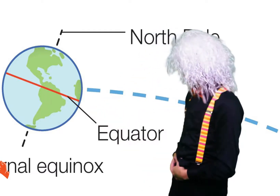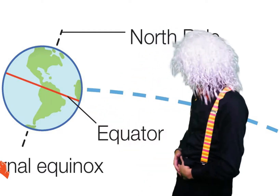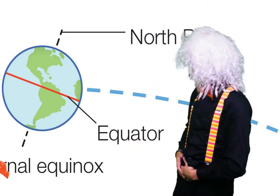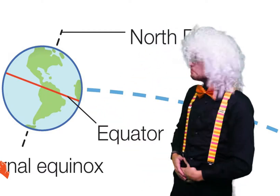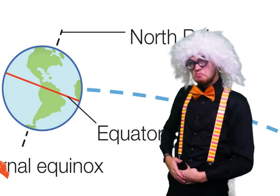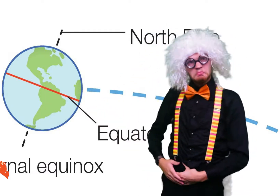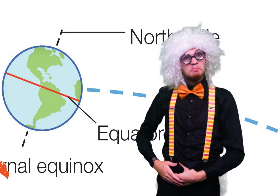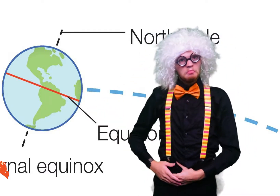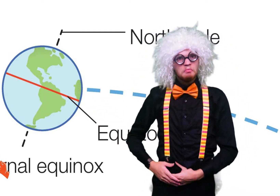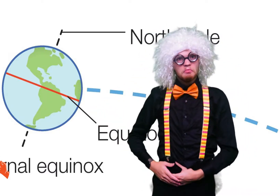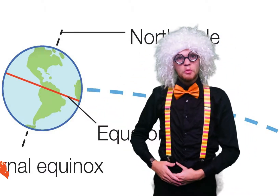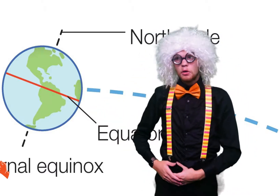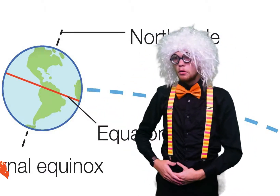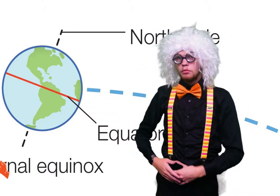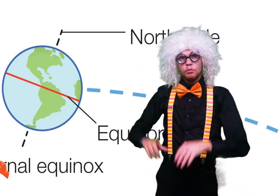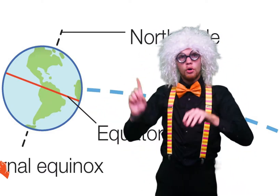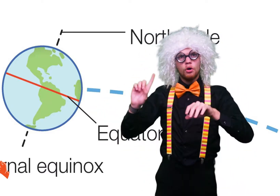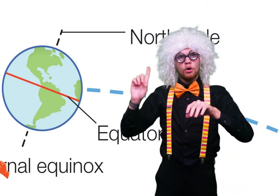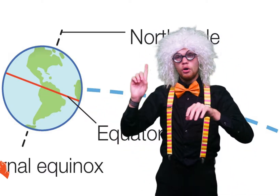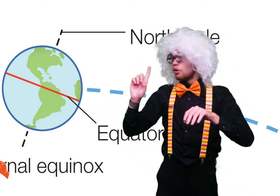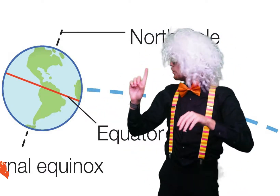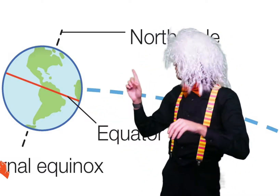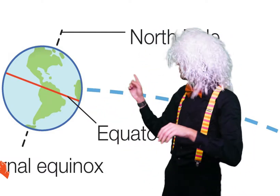weather. Not too hot, not too cold.